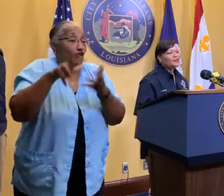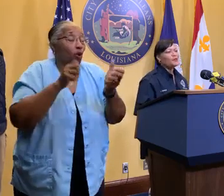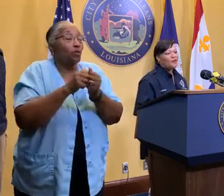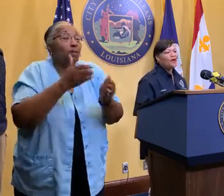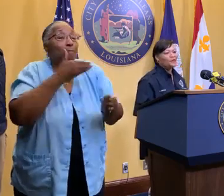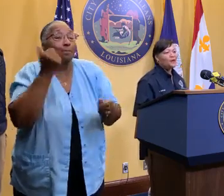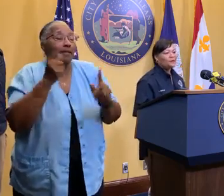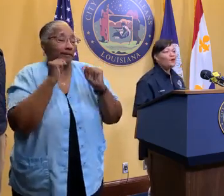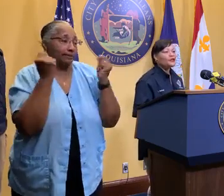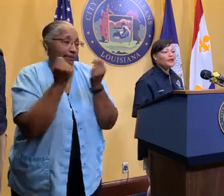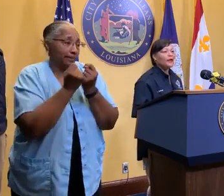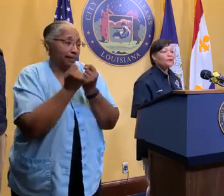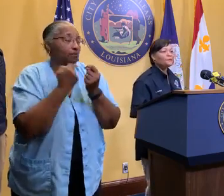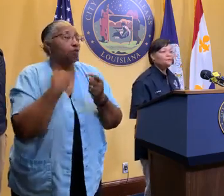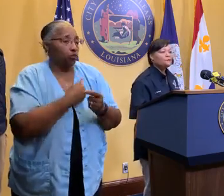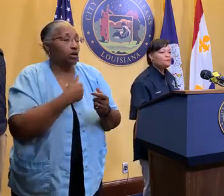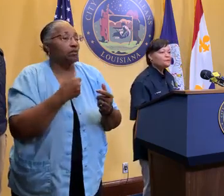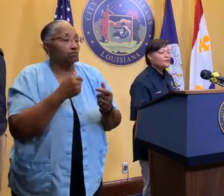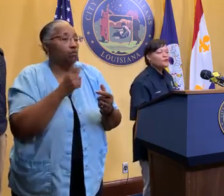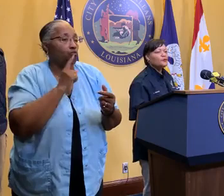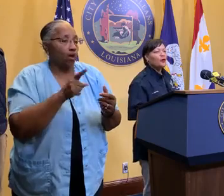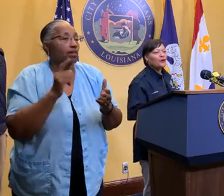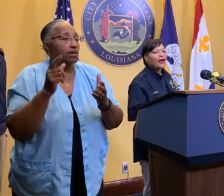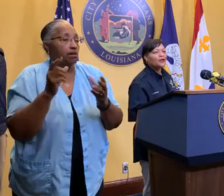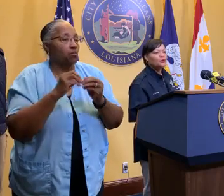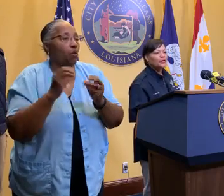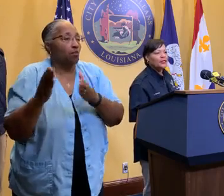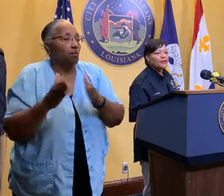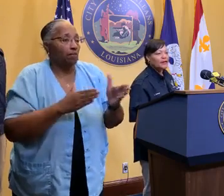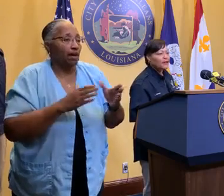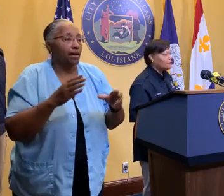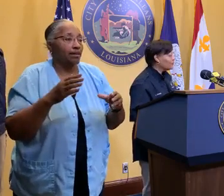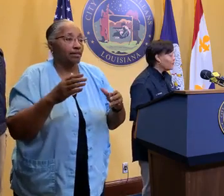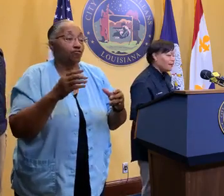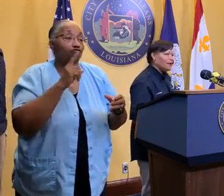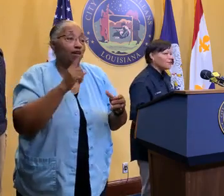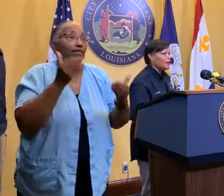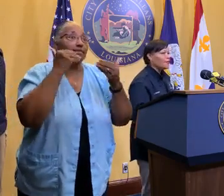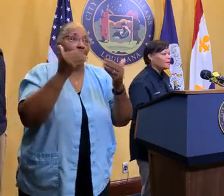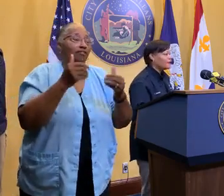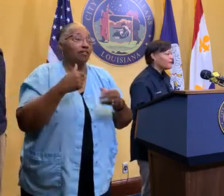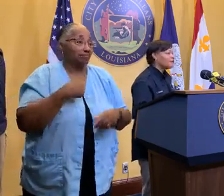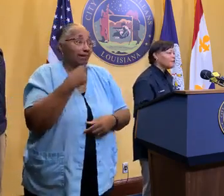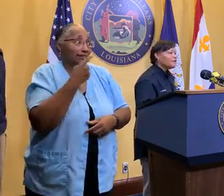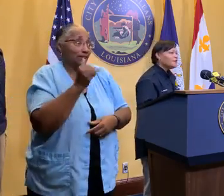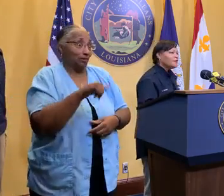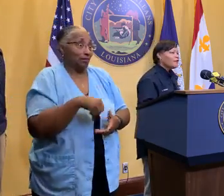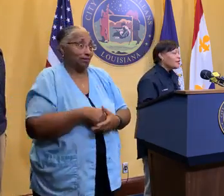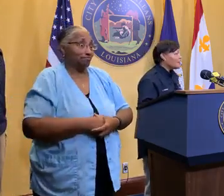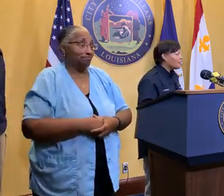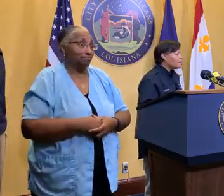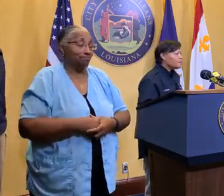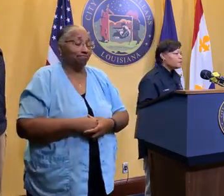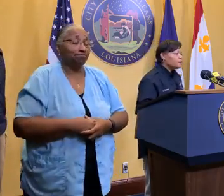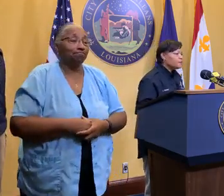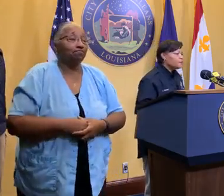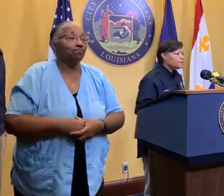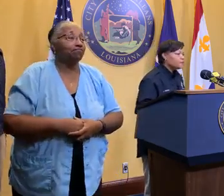and I'm just so thankful. I really am. Gives you more gratitude than anything, I tell you. The